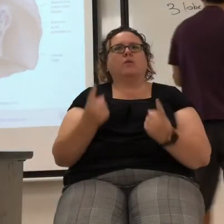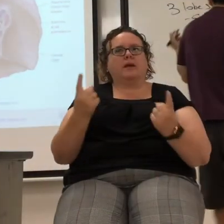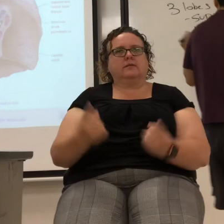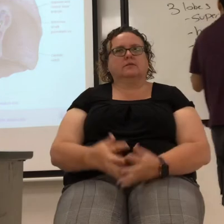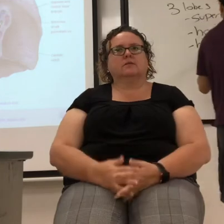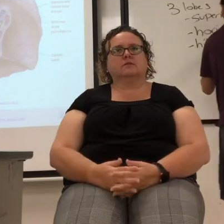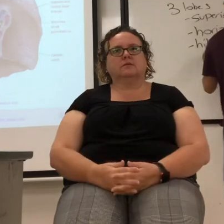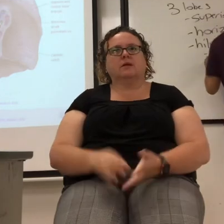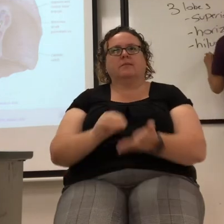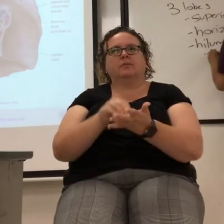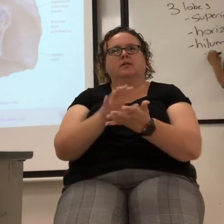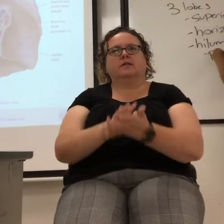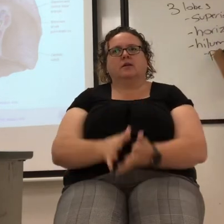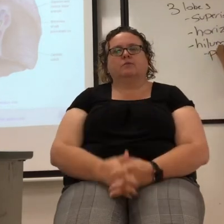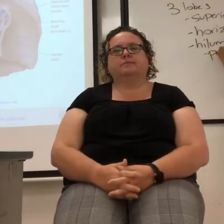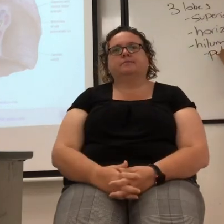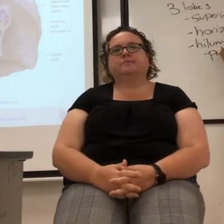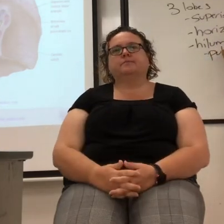You write that down.